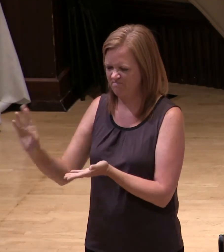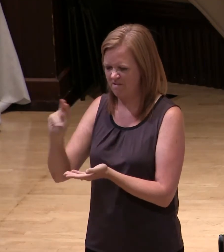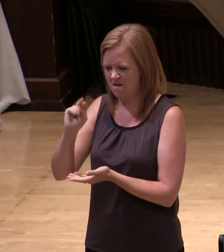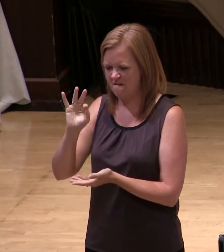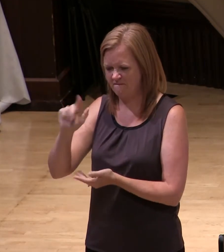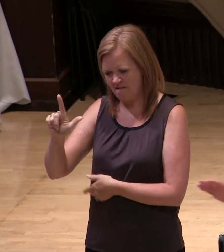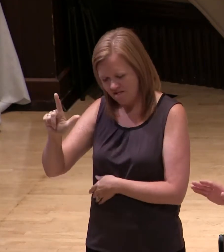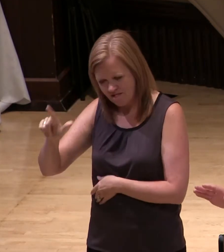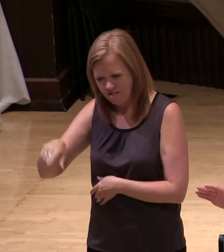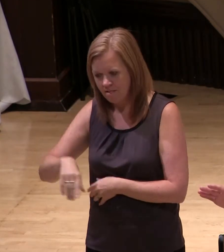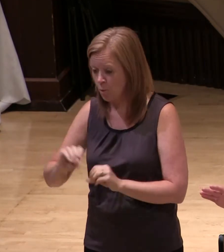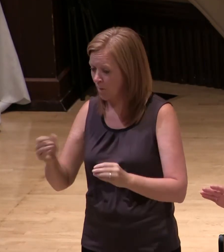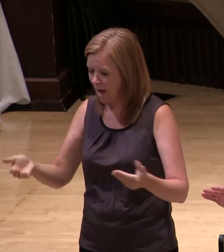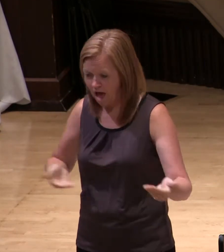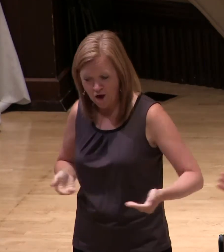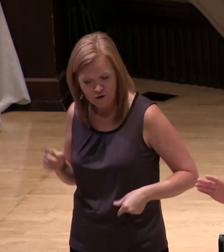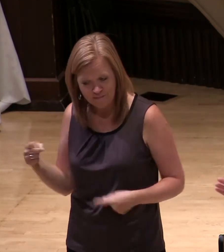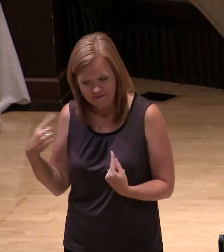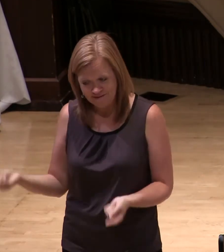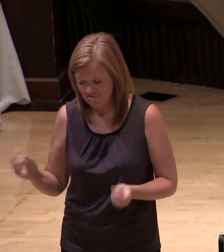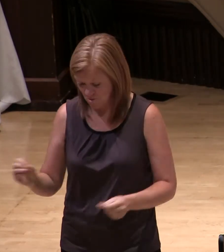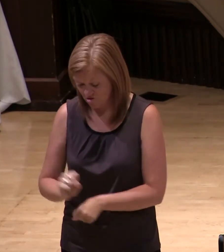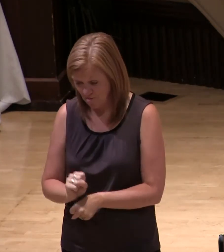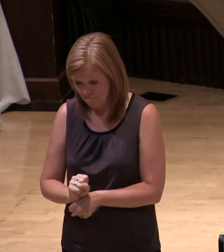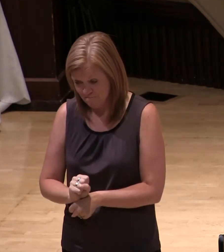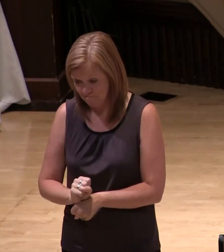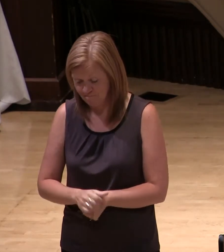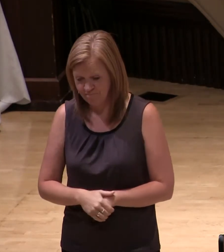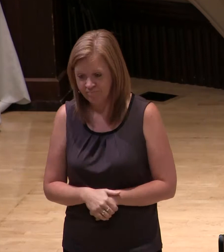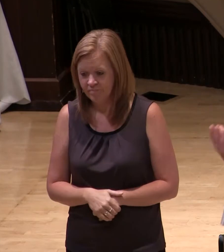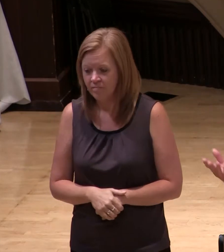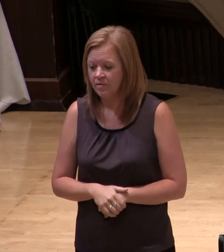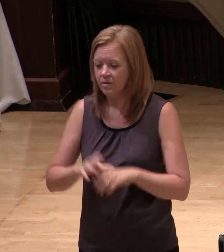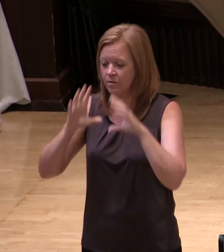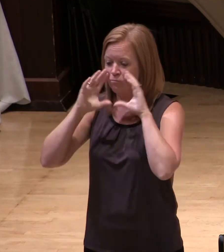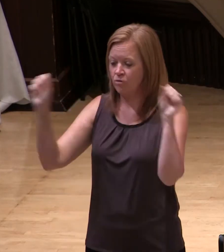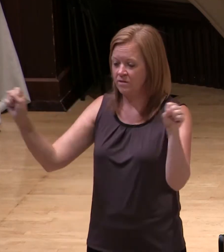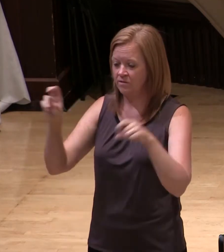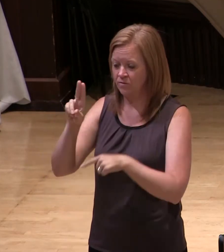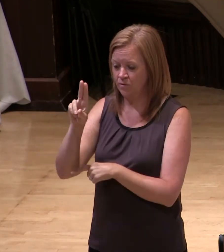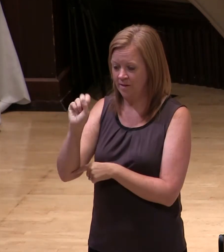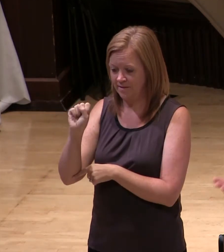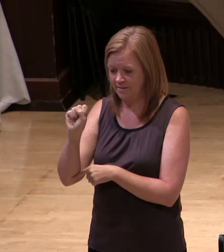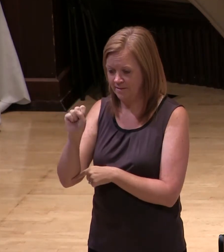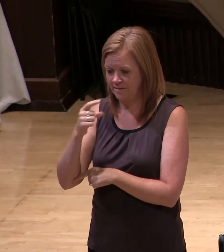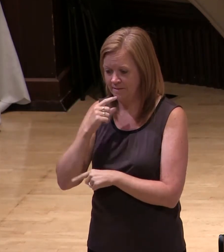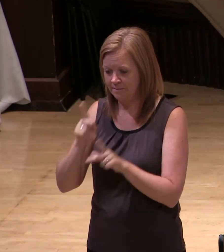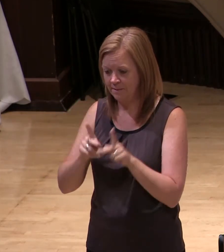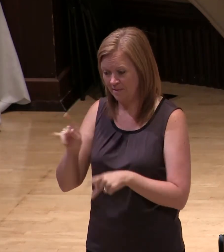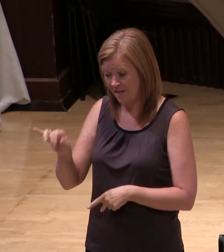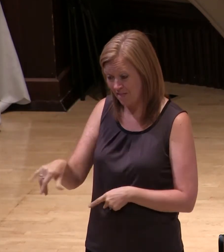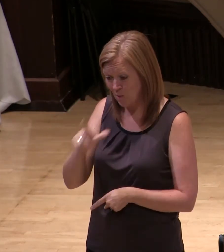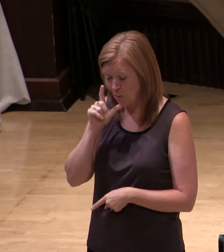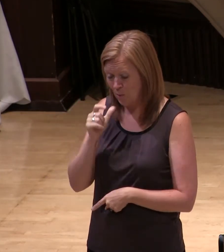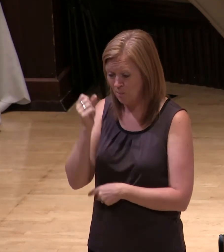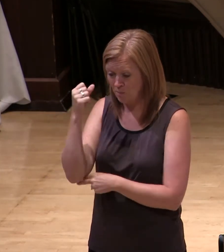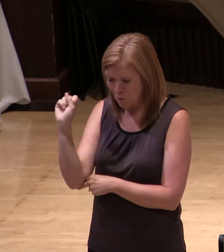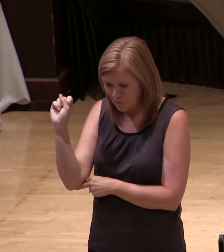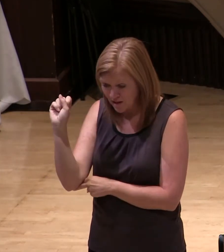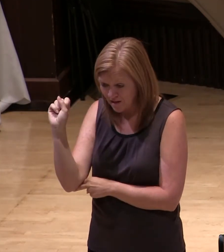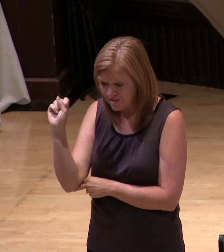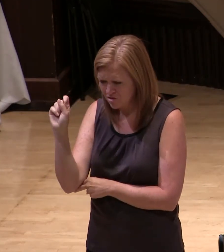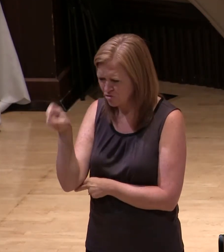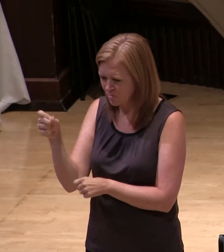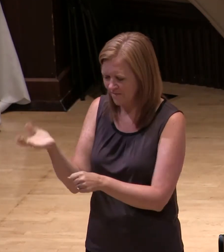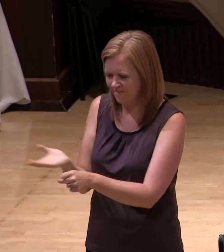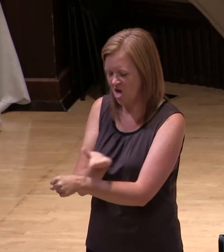NFL. Nobody's hired him since. He has no job. The President of the United States said people like that, that protest, should